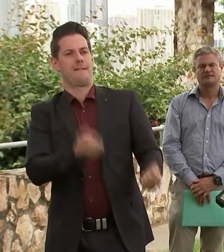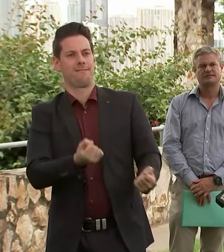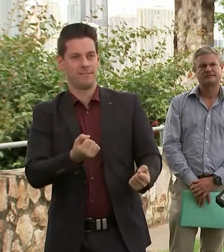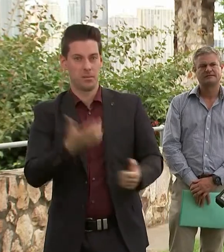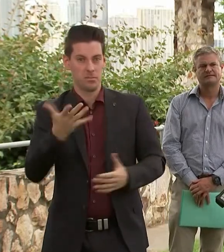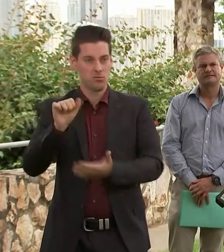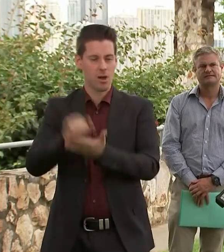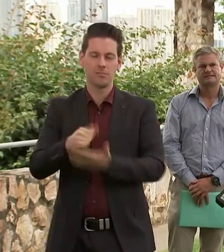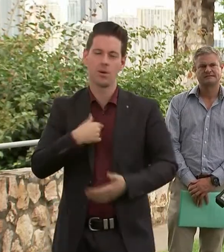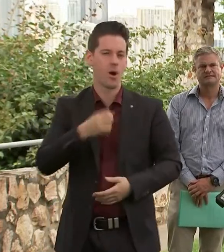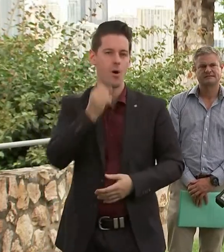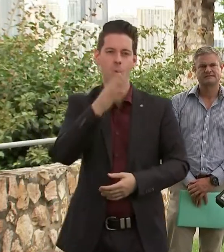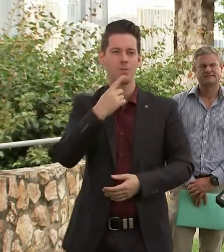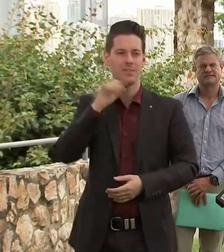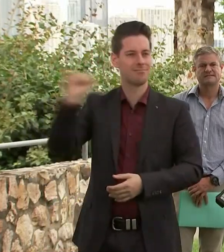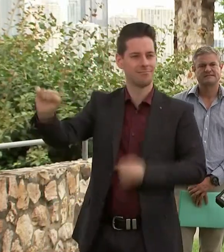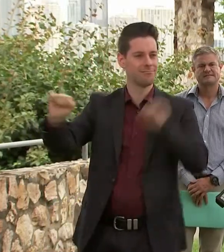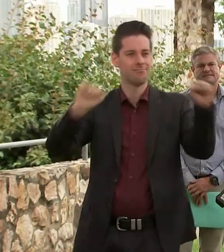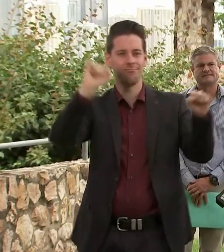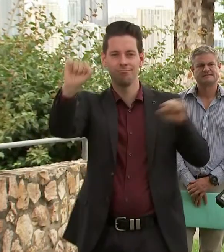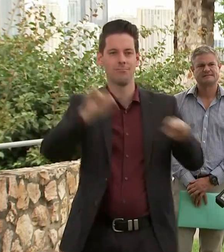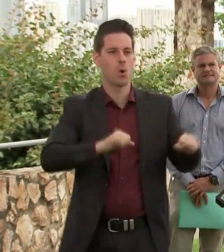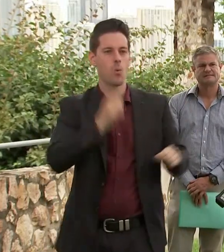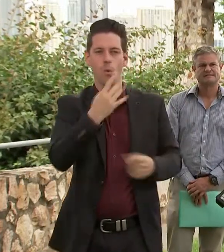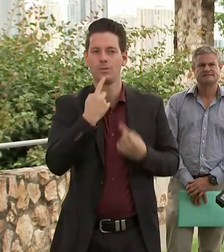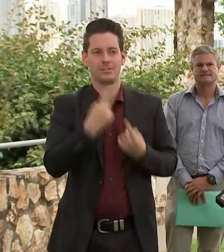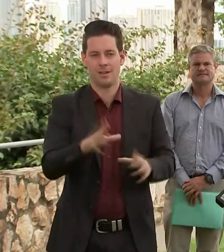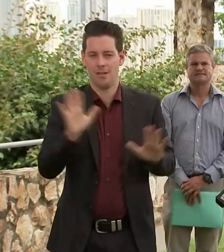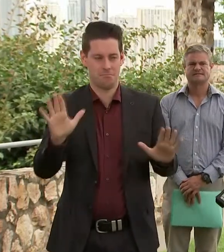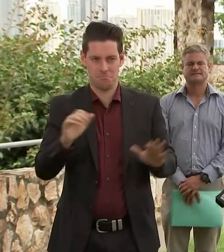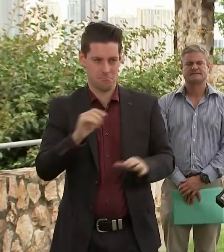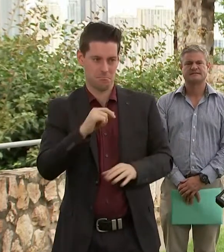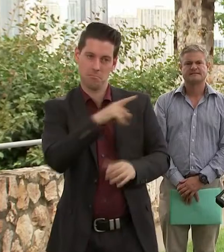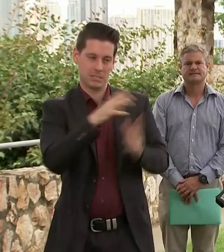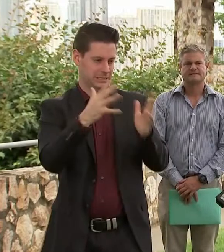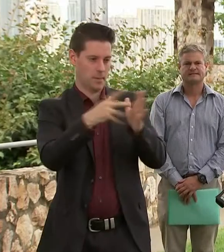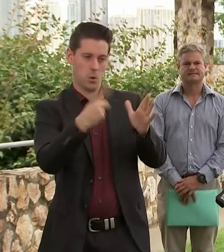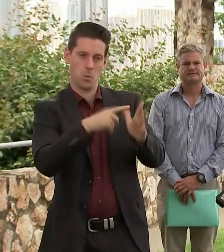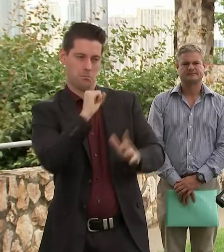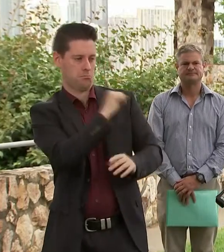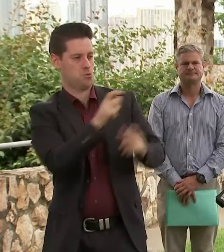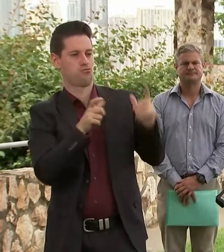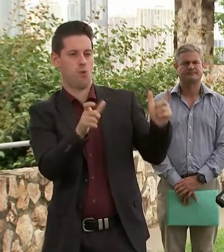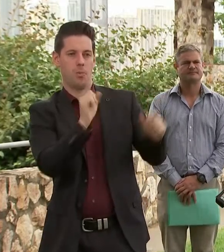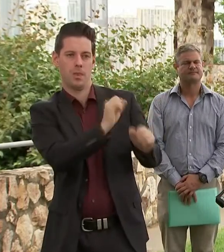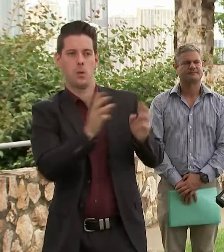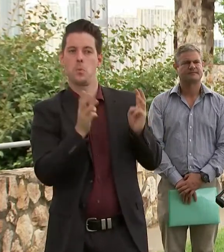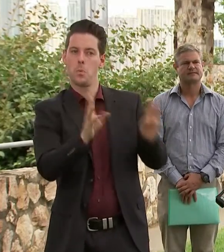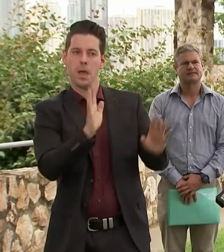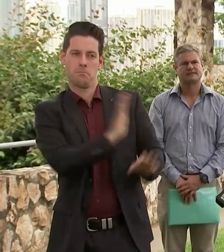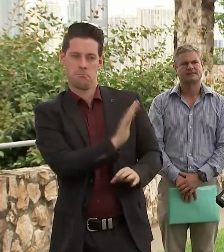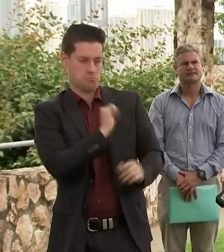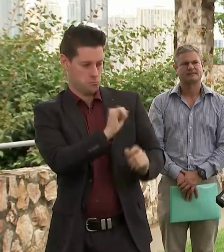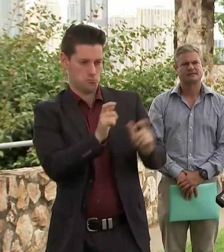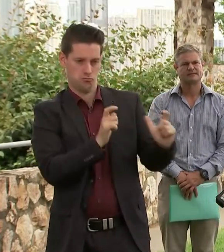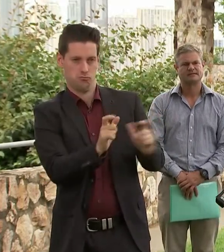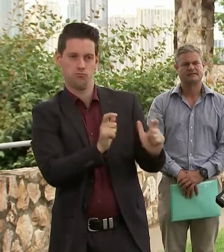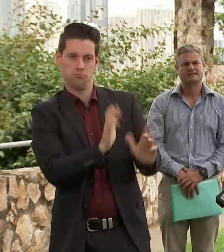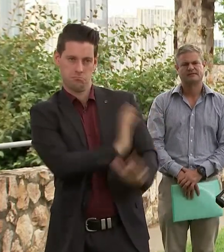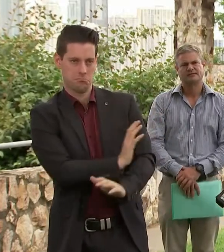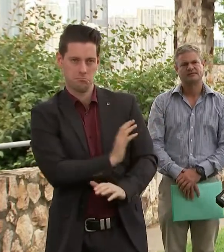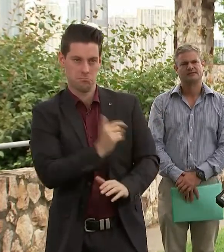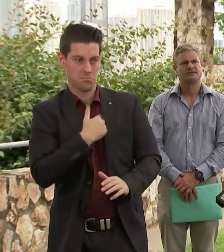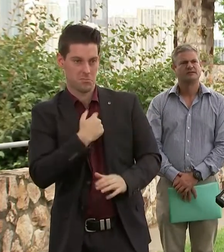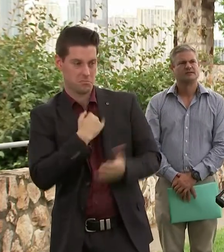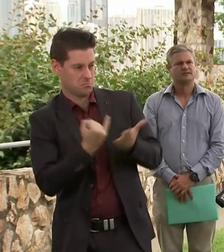Well, I'm not going to be commenting on what other states do. Western Australia, of course, has done their very best to handle the virus the very best they can.